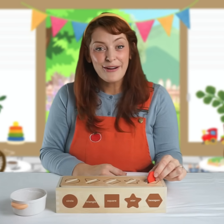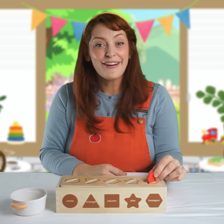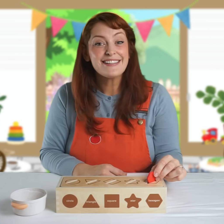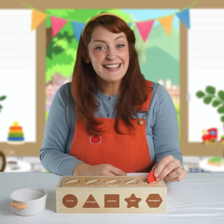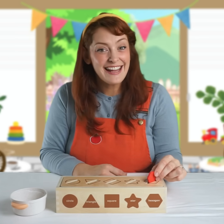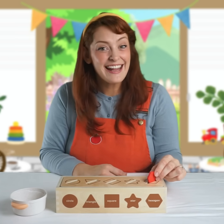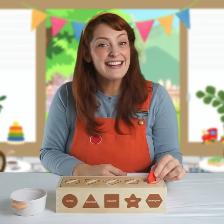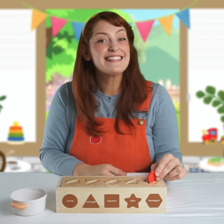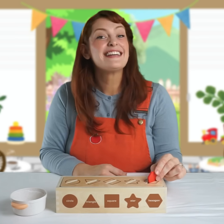put it